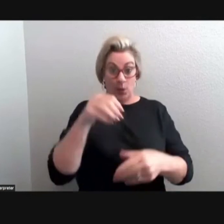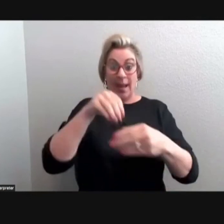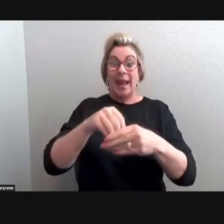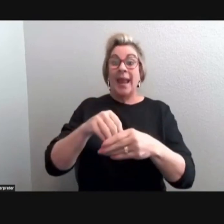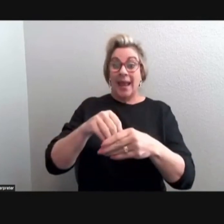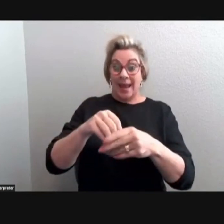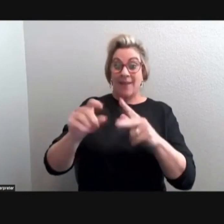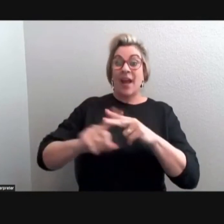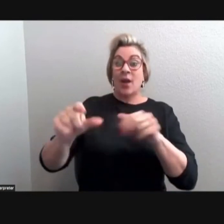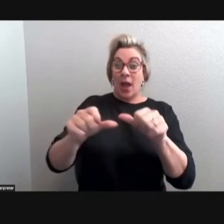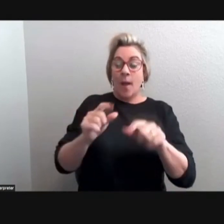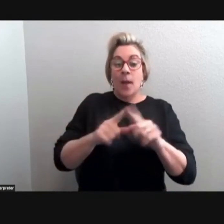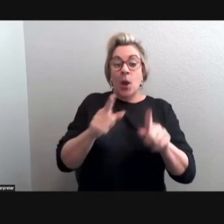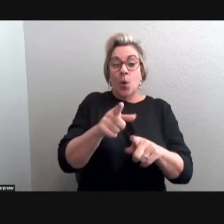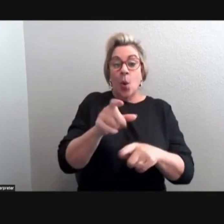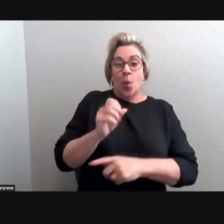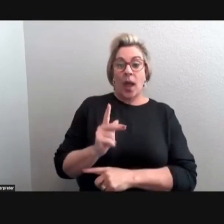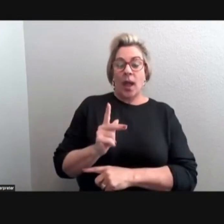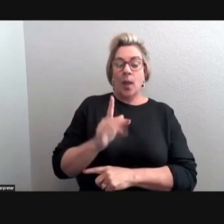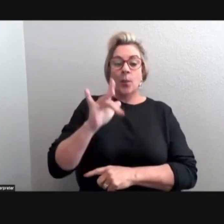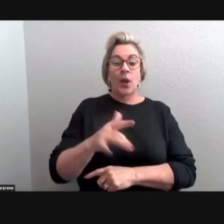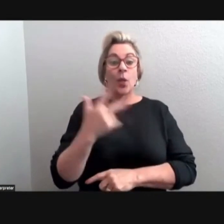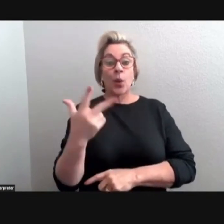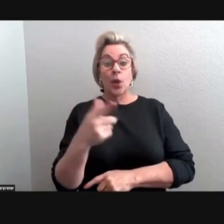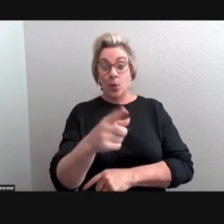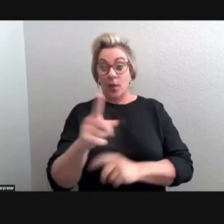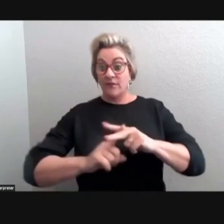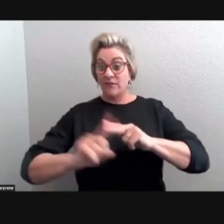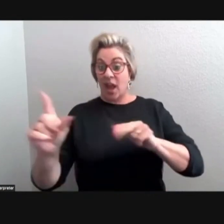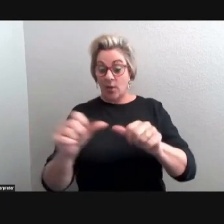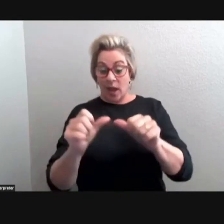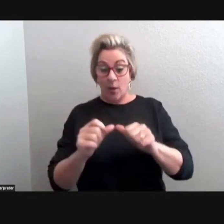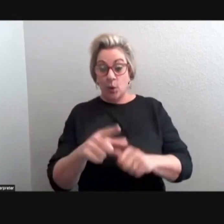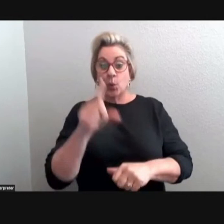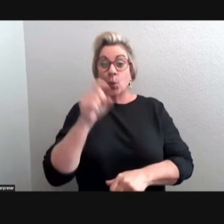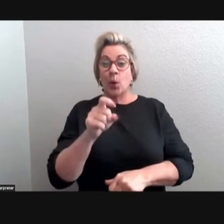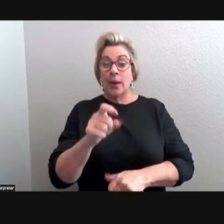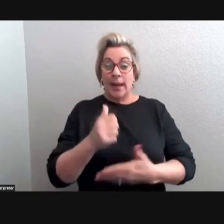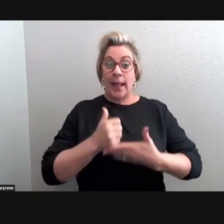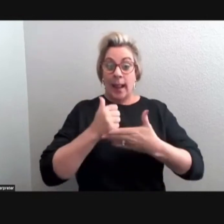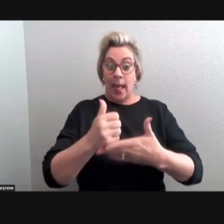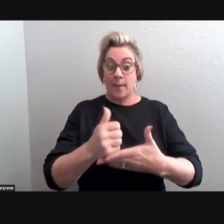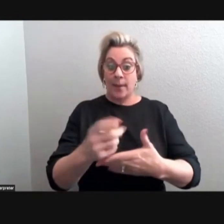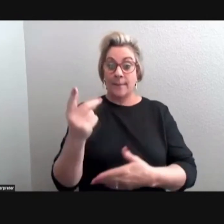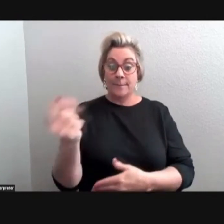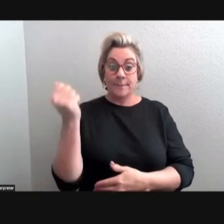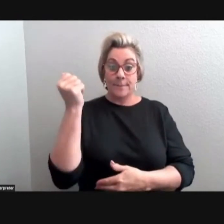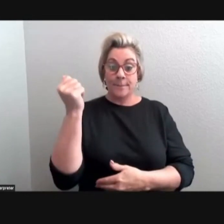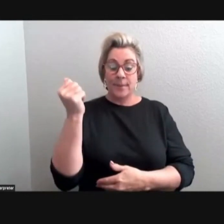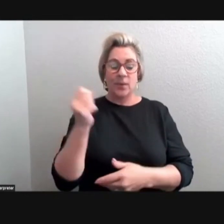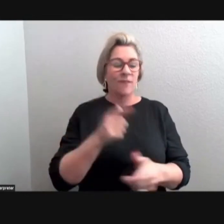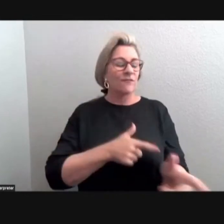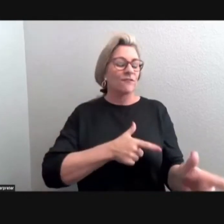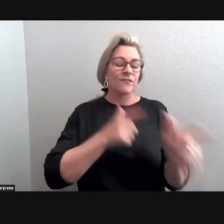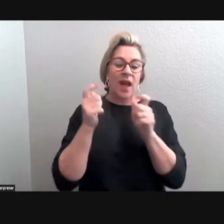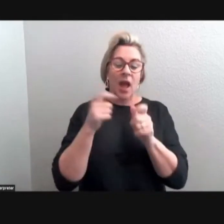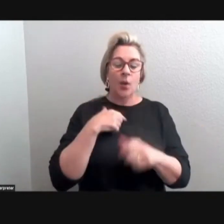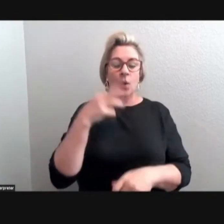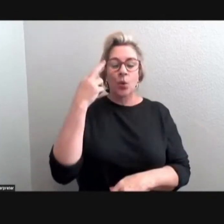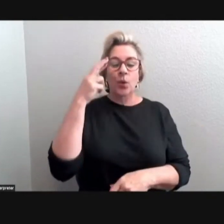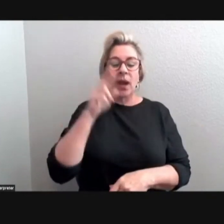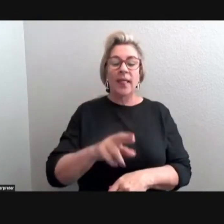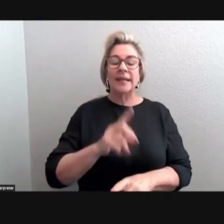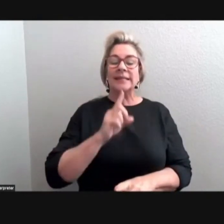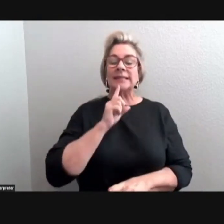but you're okay, and press 3 if you're in the evacuation zone and need help. And it was very quickly we realized